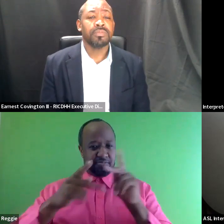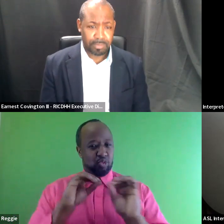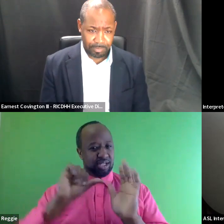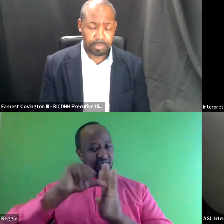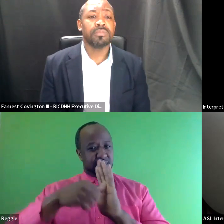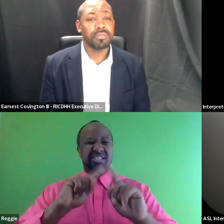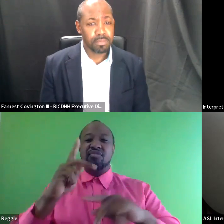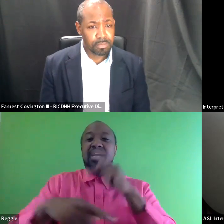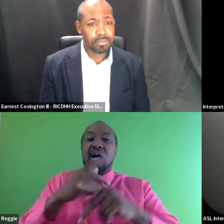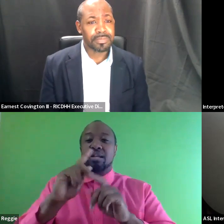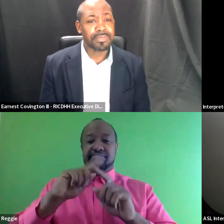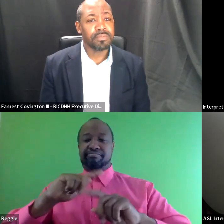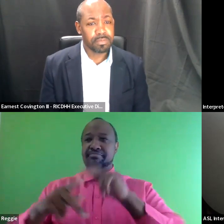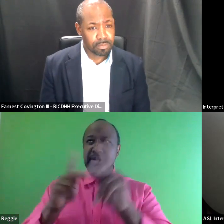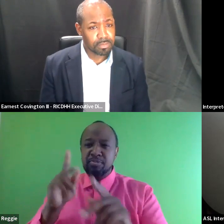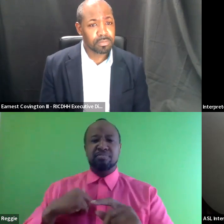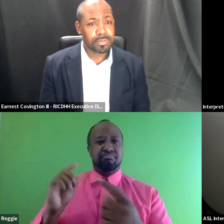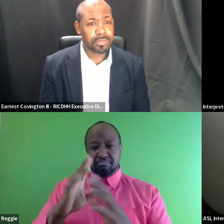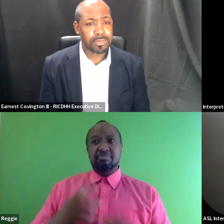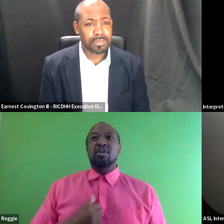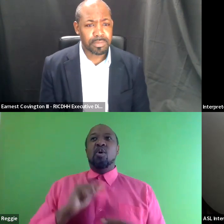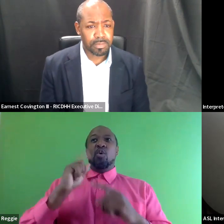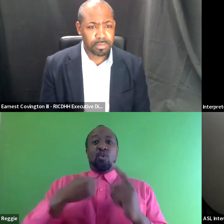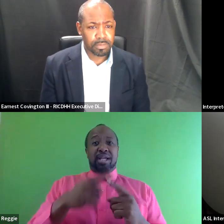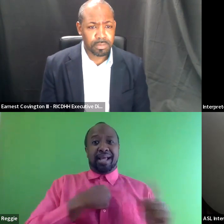other situations, dealing with people,